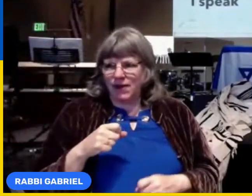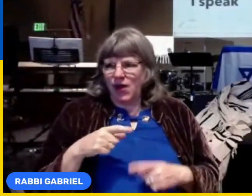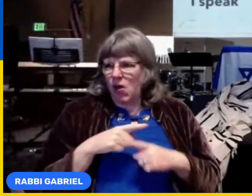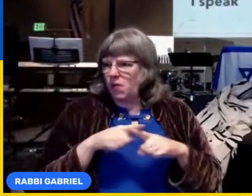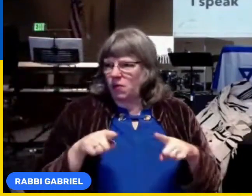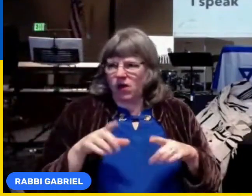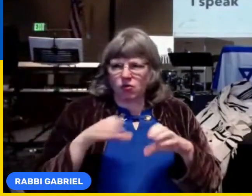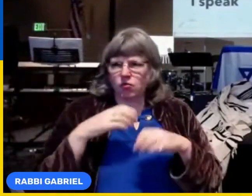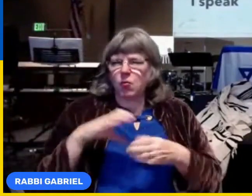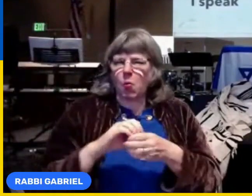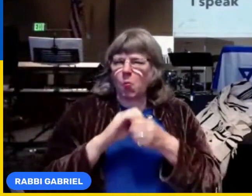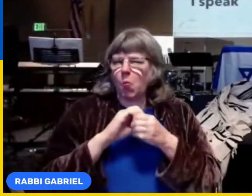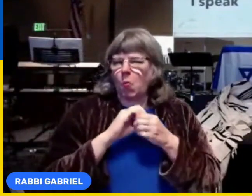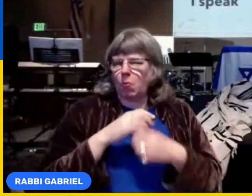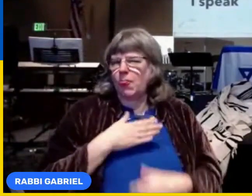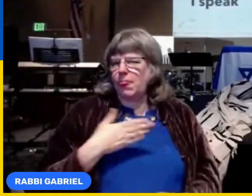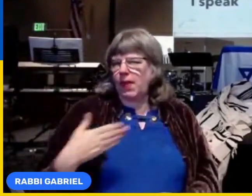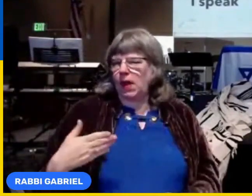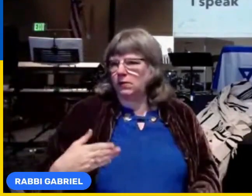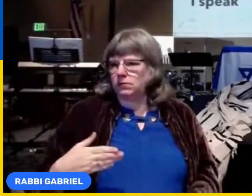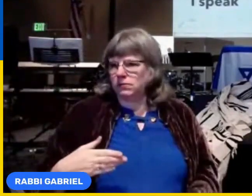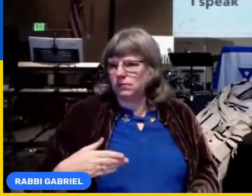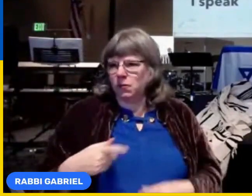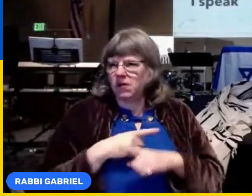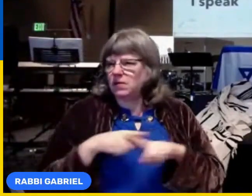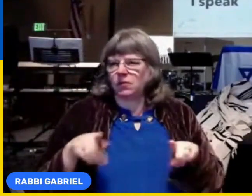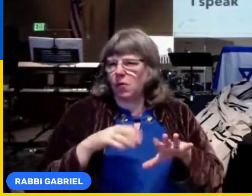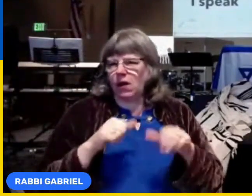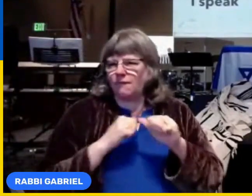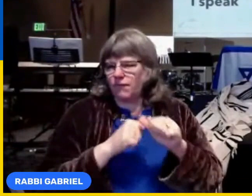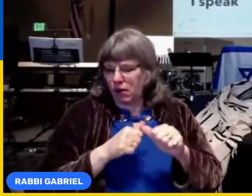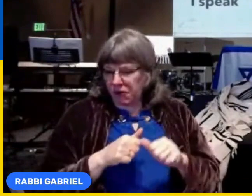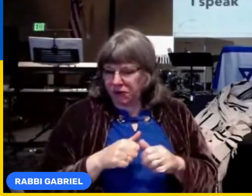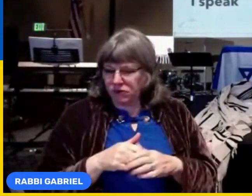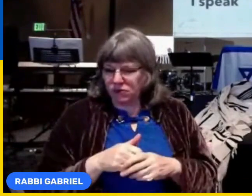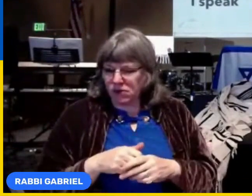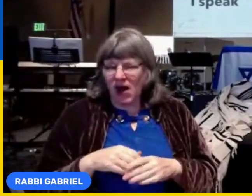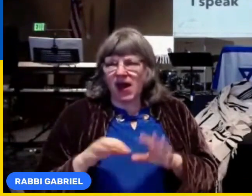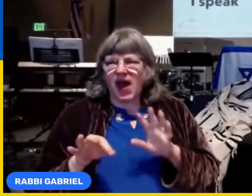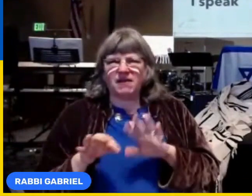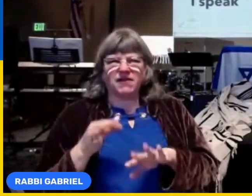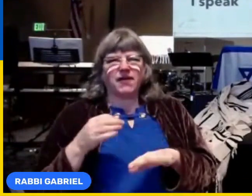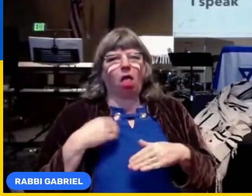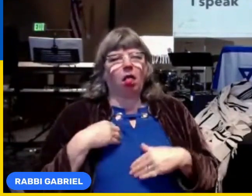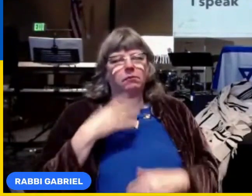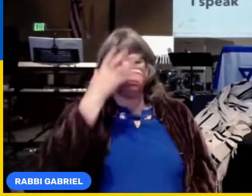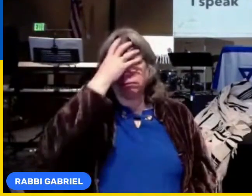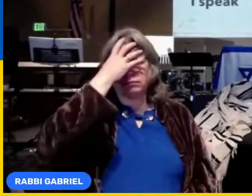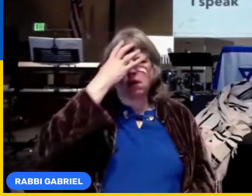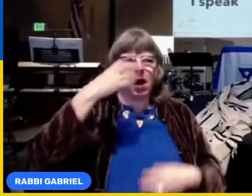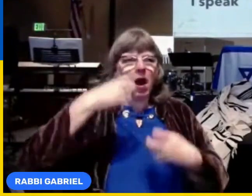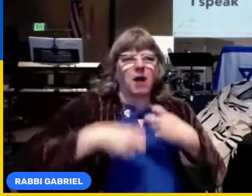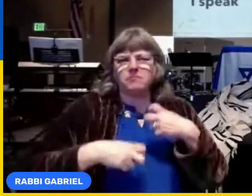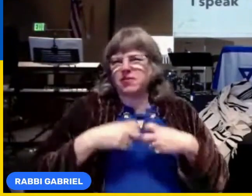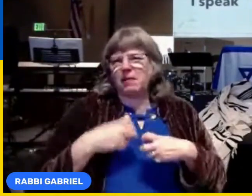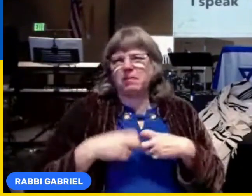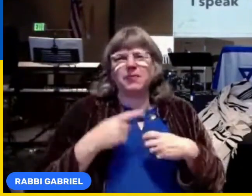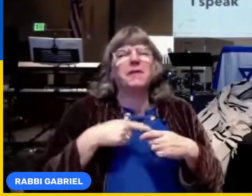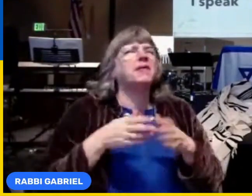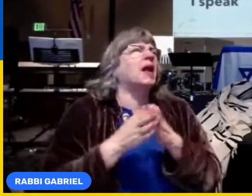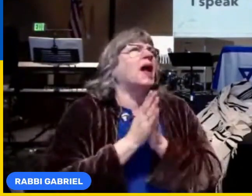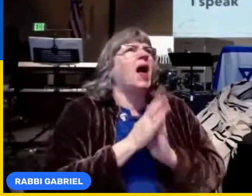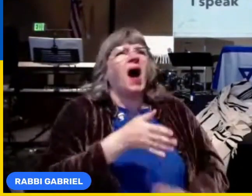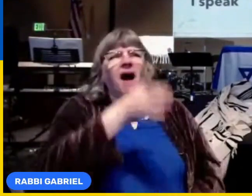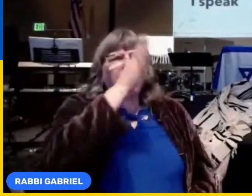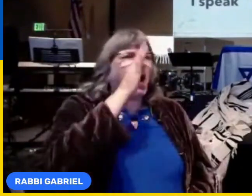does, and then we find ourselves in a mess, and then we want to pray and say, God, help me.